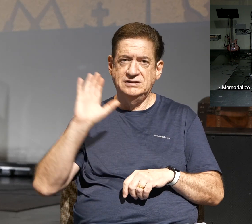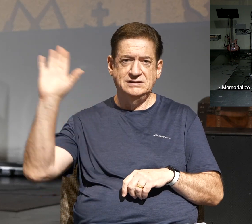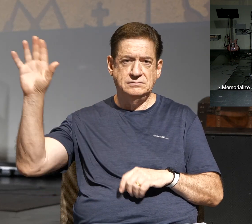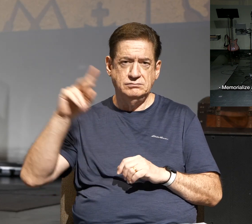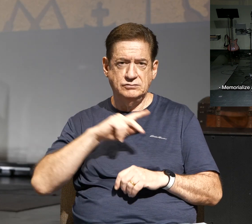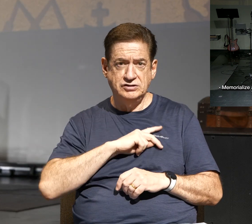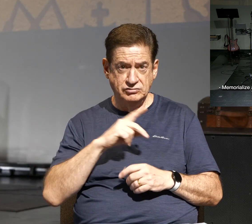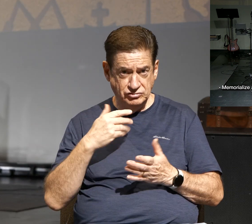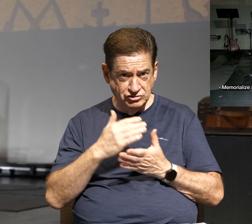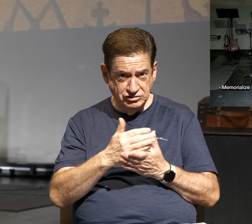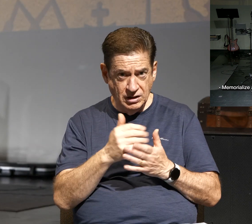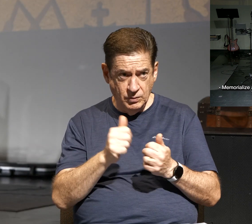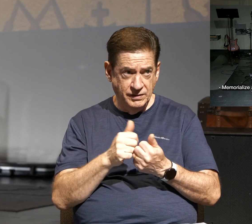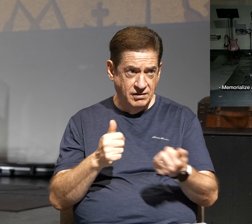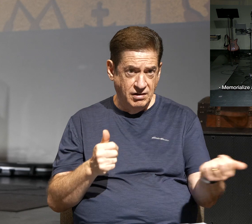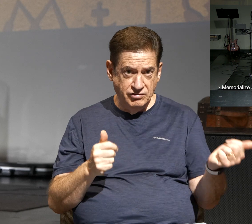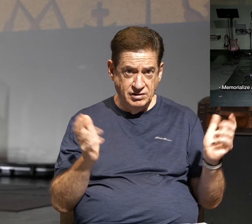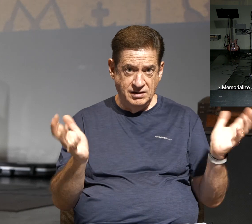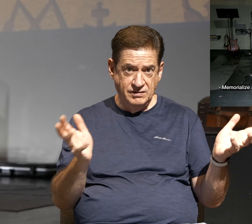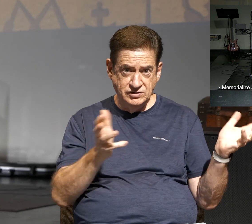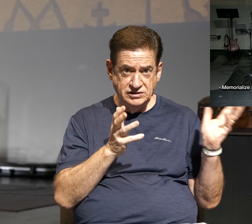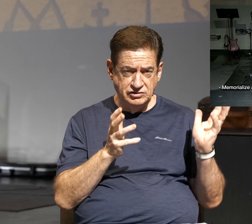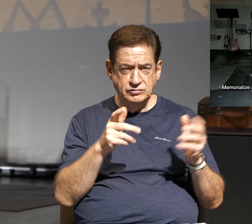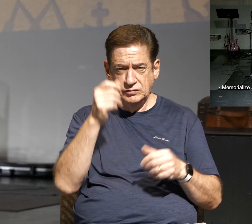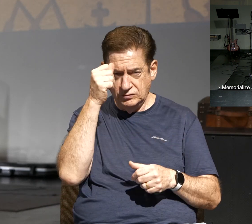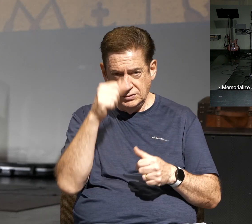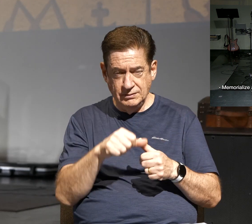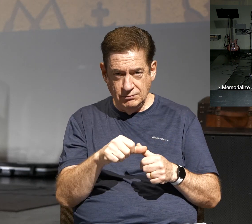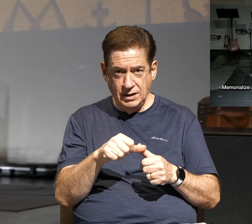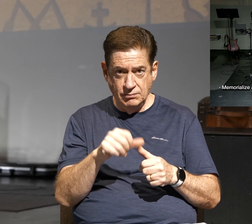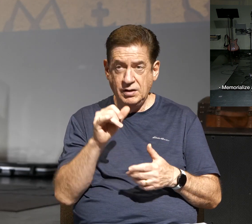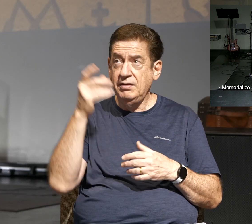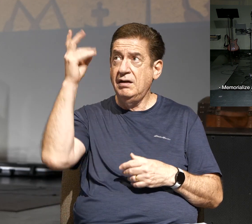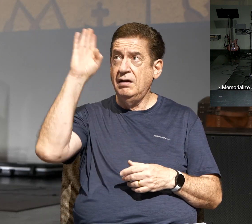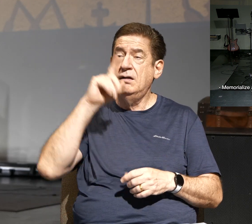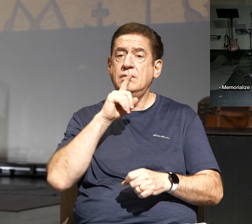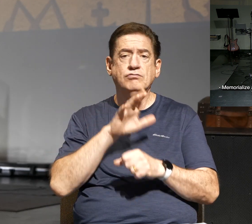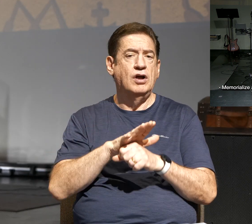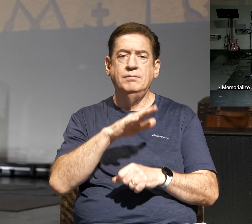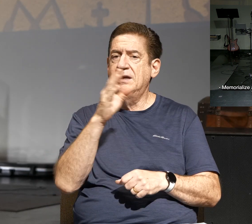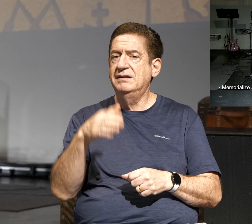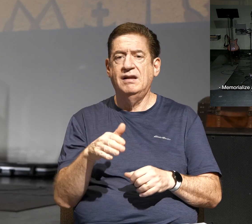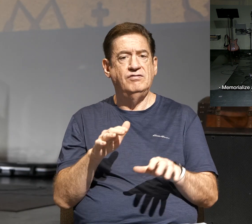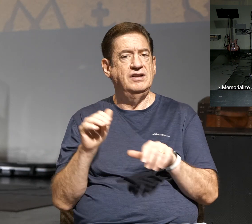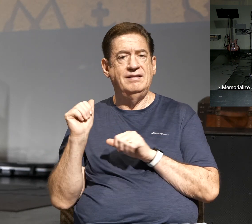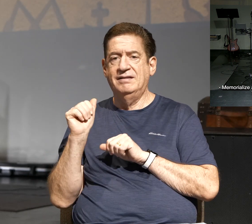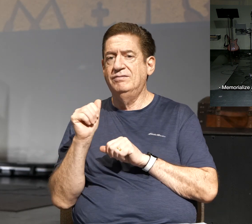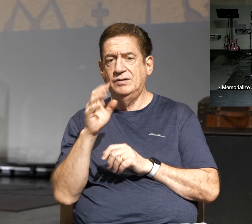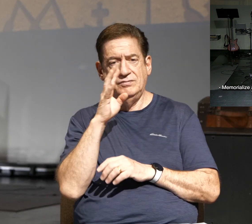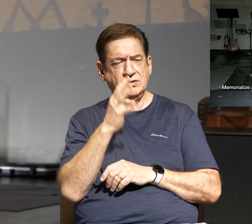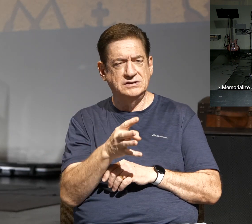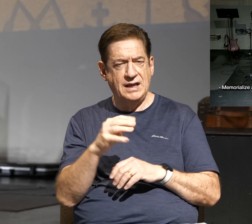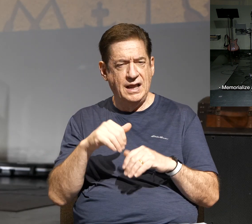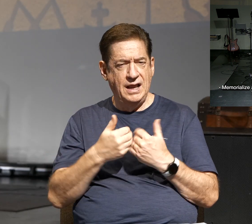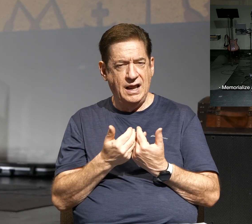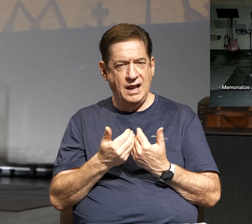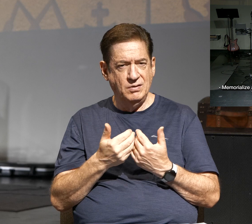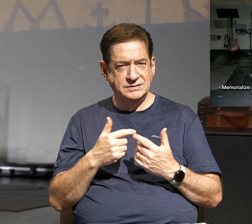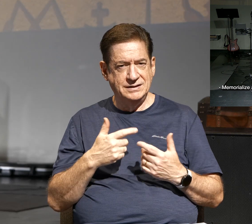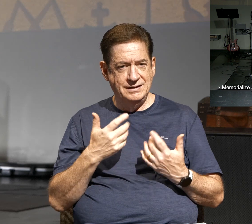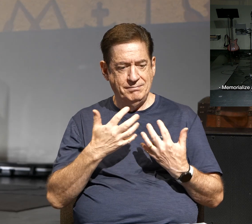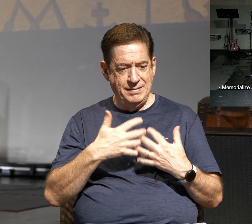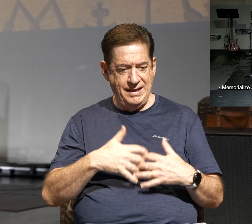sharing that with others in your conversation? Do you remember that God promised to never leave you or forsake you? How has that played its way out in your